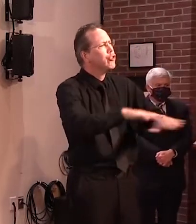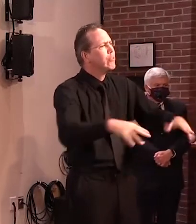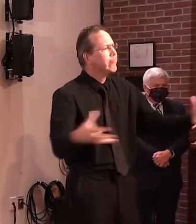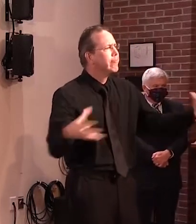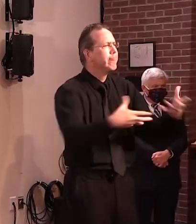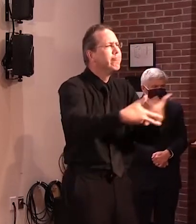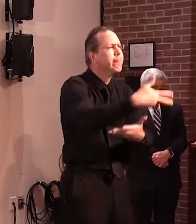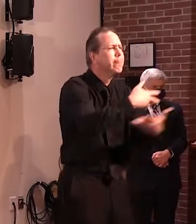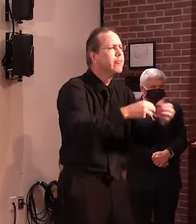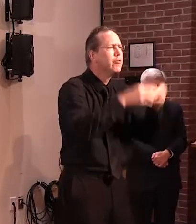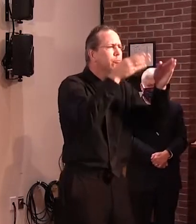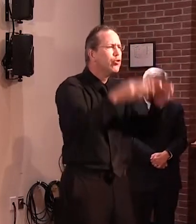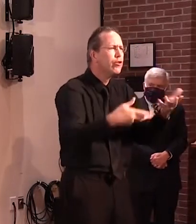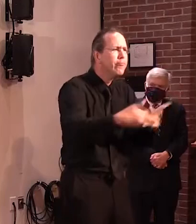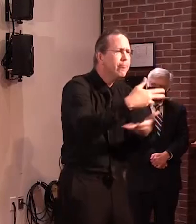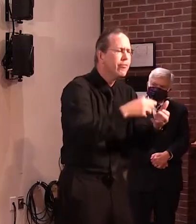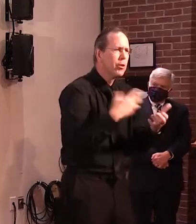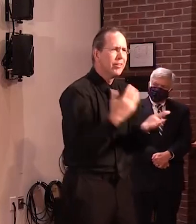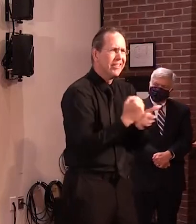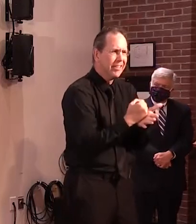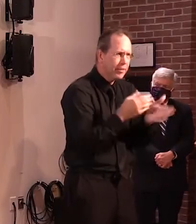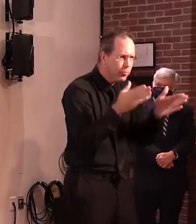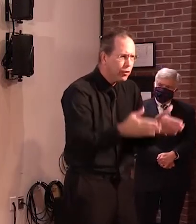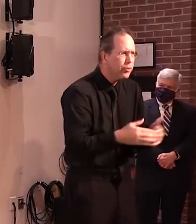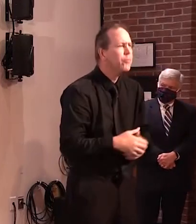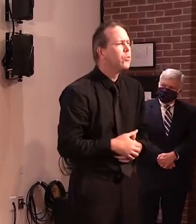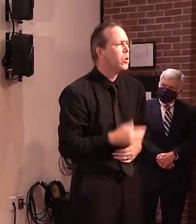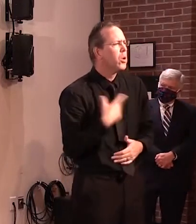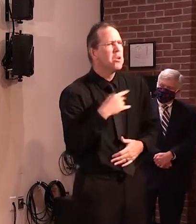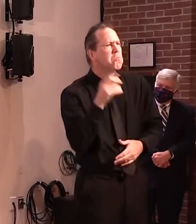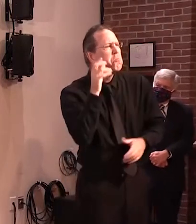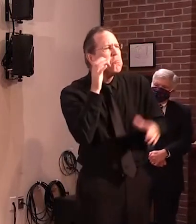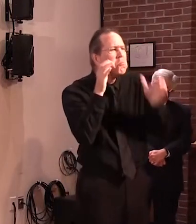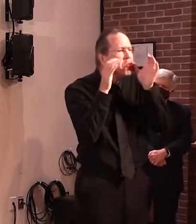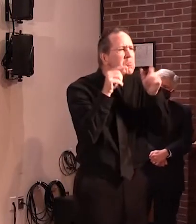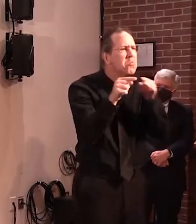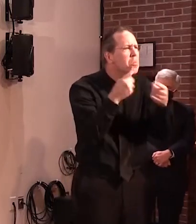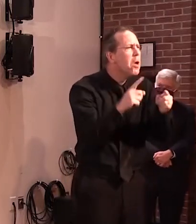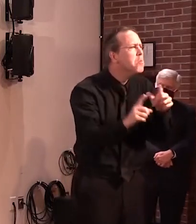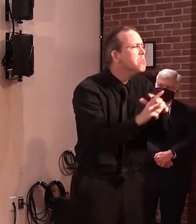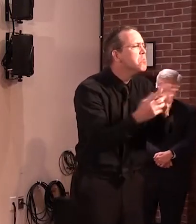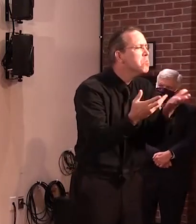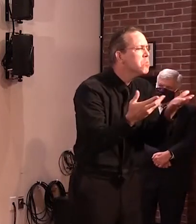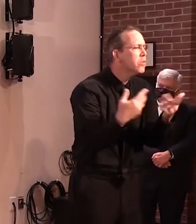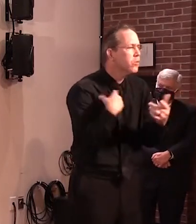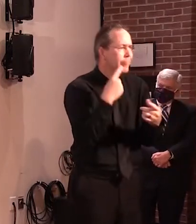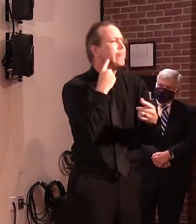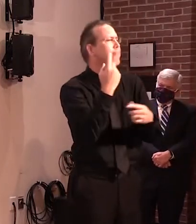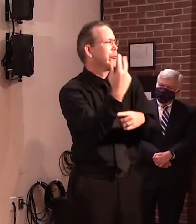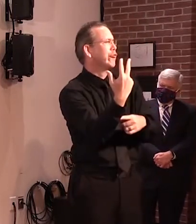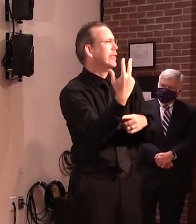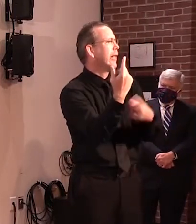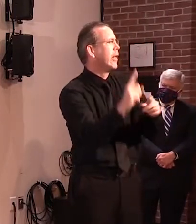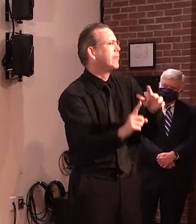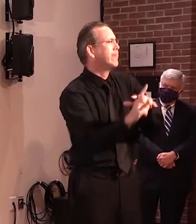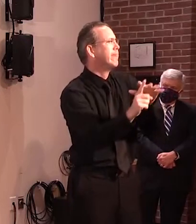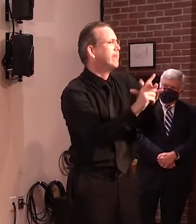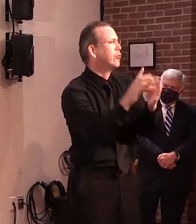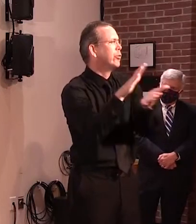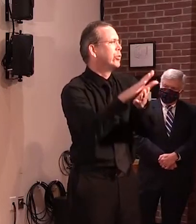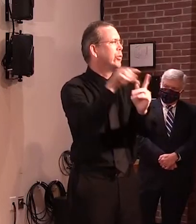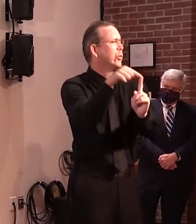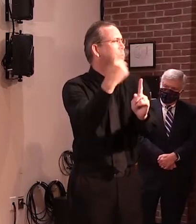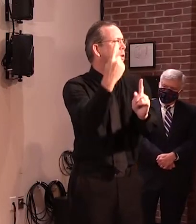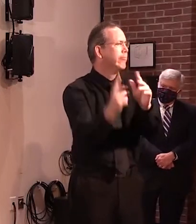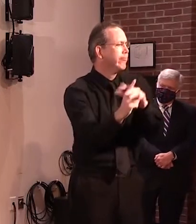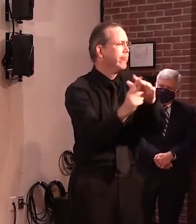are worried about the three student cases announced yesterday, but as Dr. Levine will cover, the Health Department EPI team has a proven